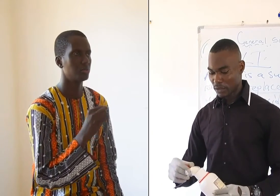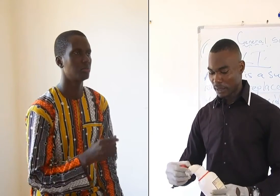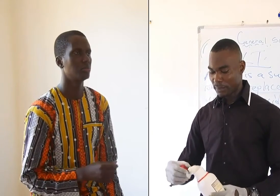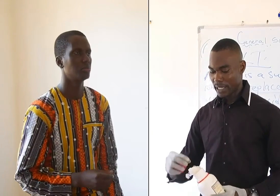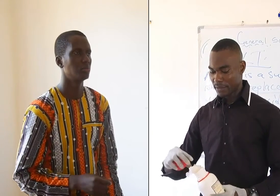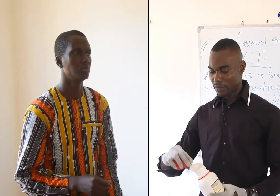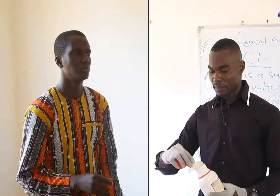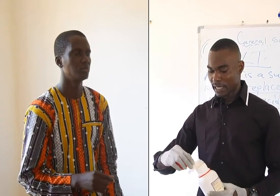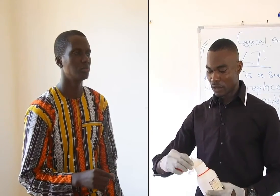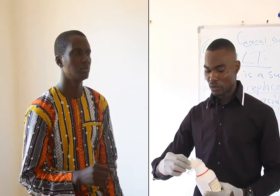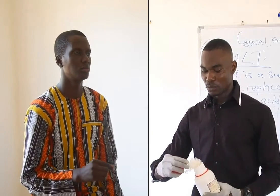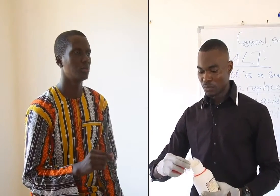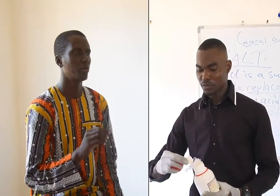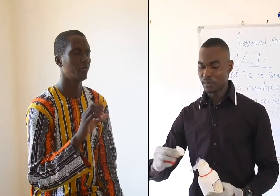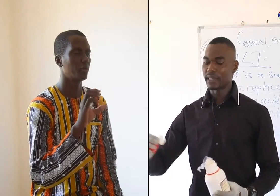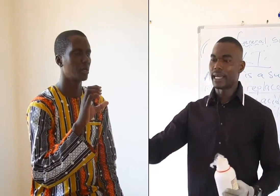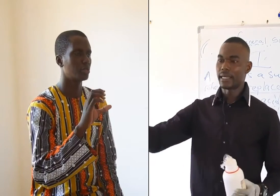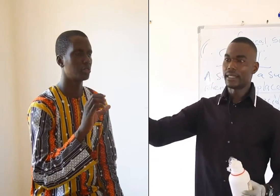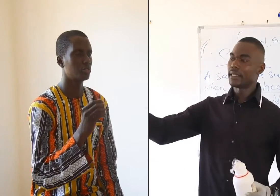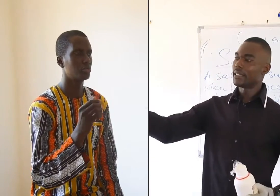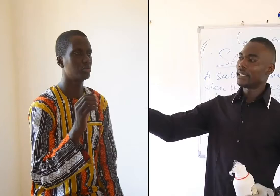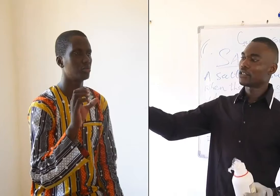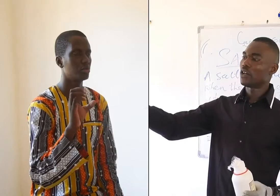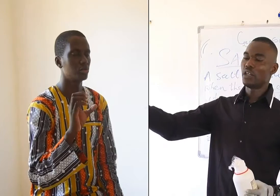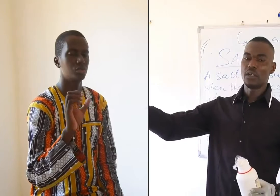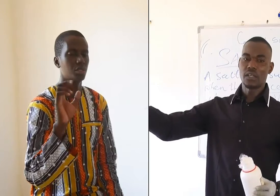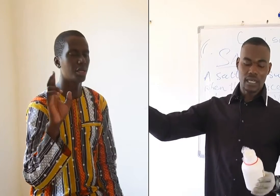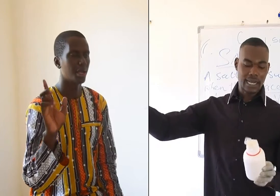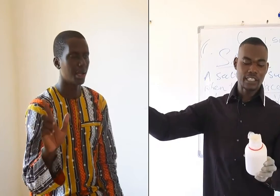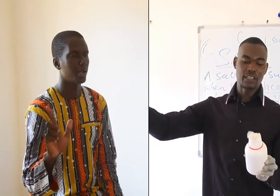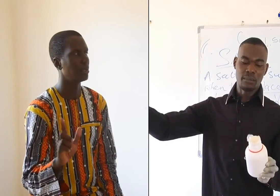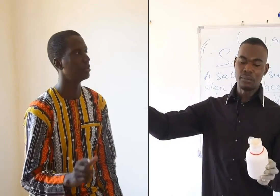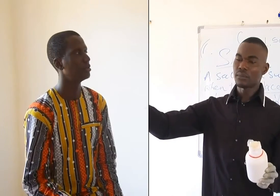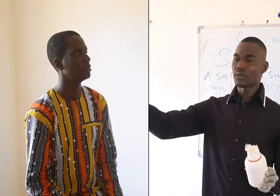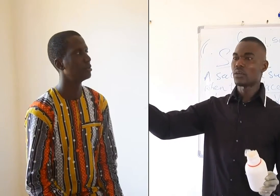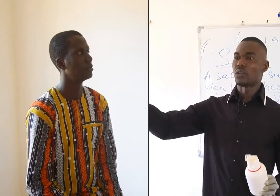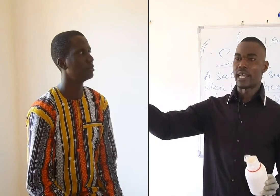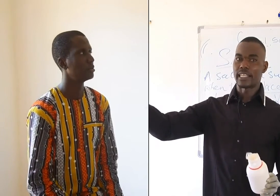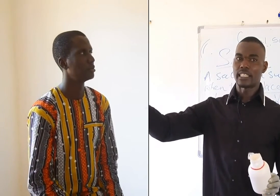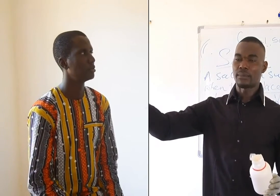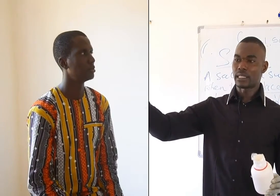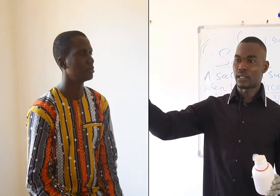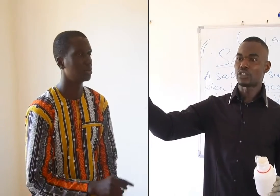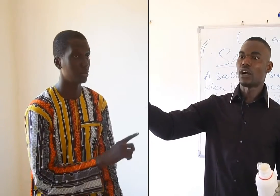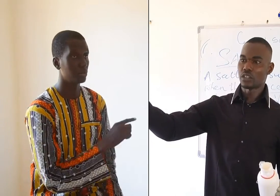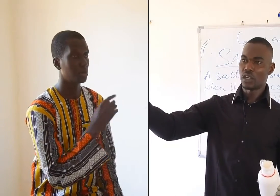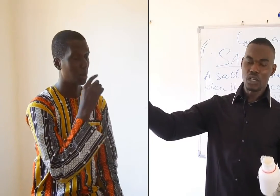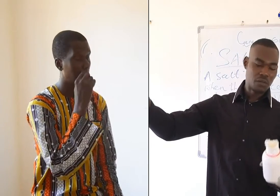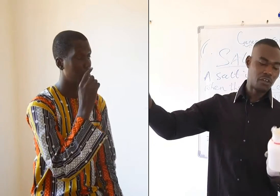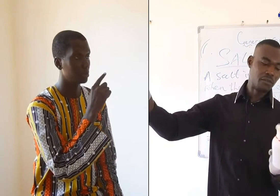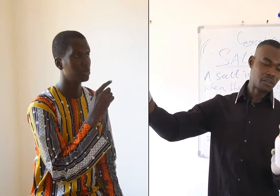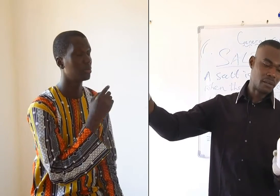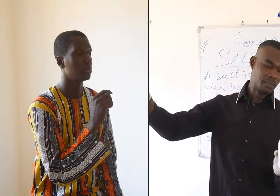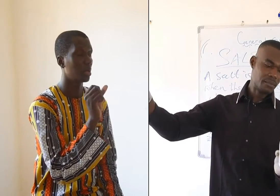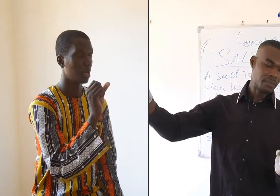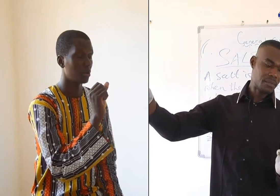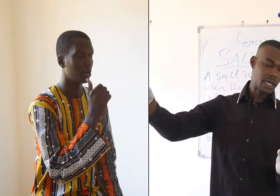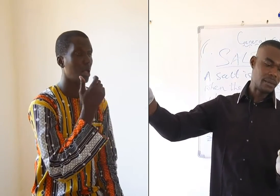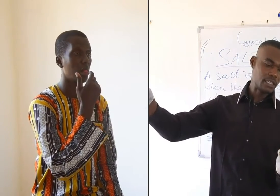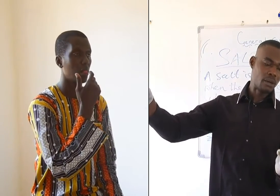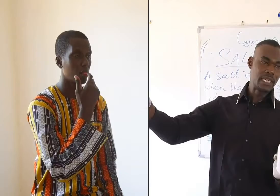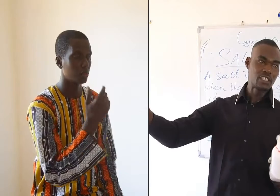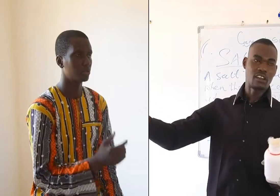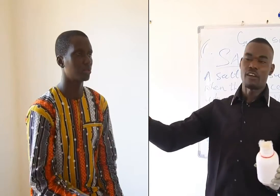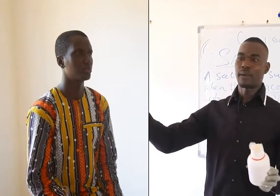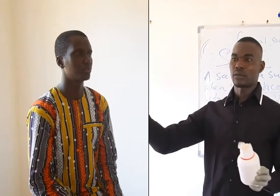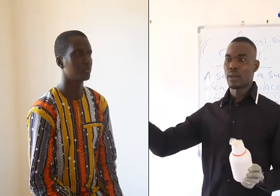one particular pellet from there or lump from there. It's called calcium chloride. It's a particular salt formed from